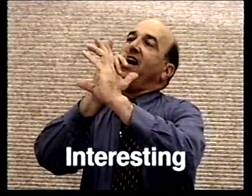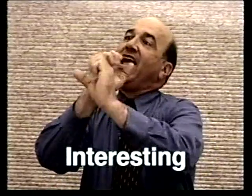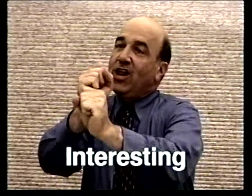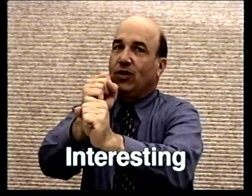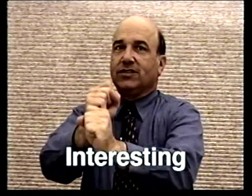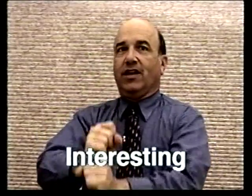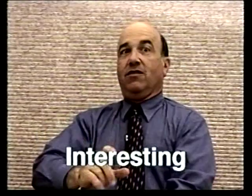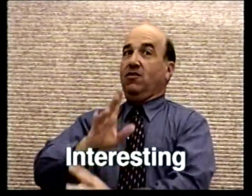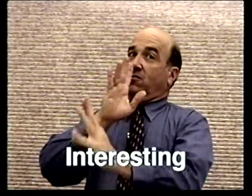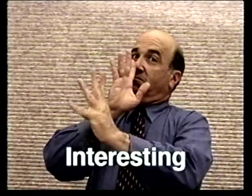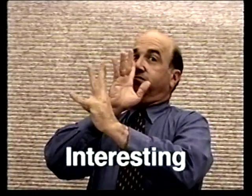Interesting.